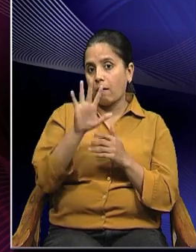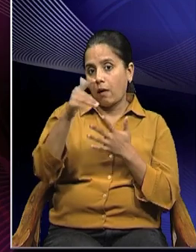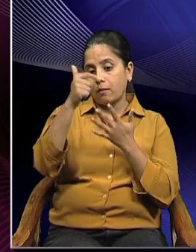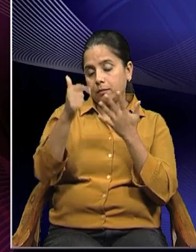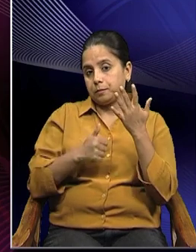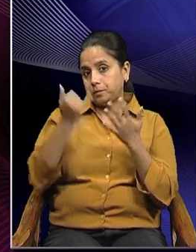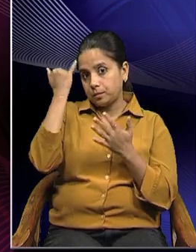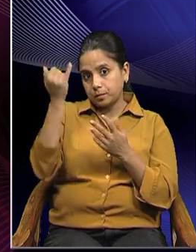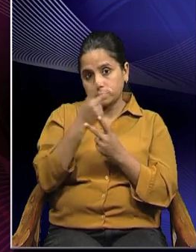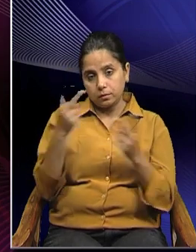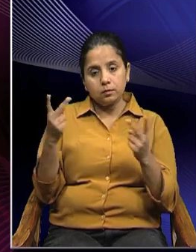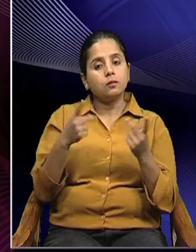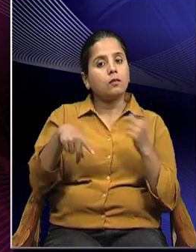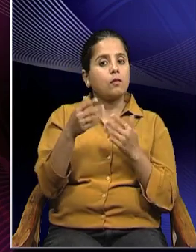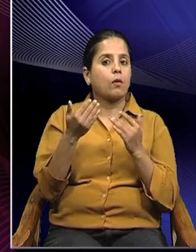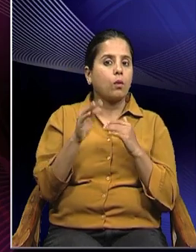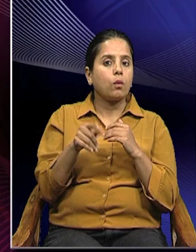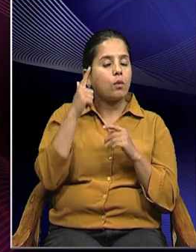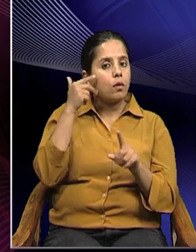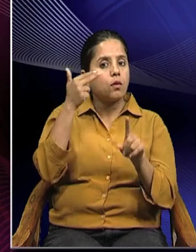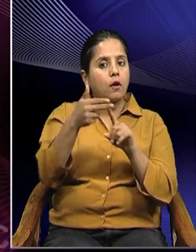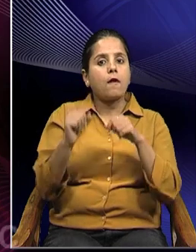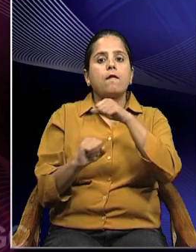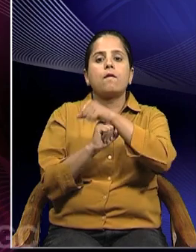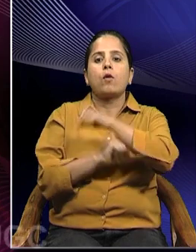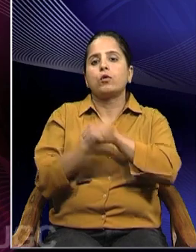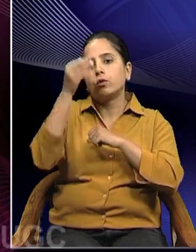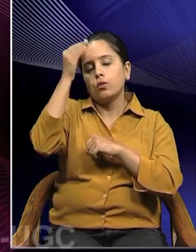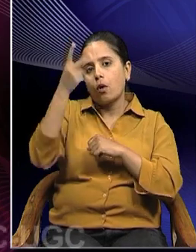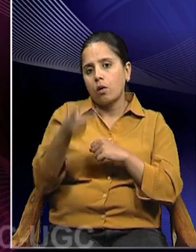ideas, it could be considered as foundational